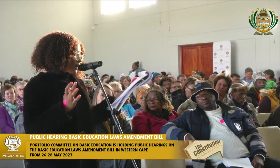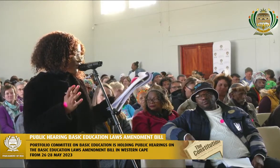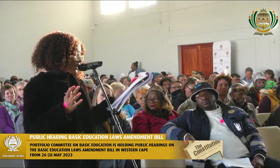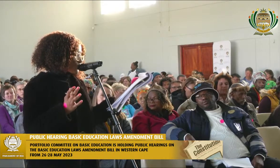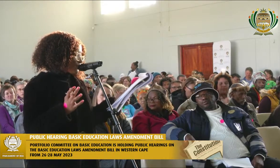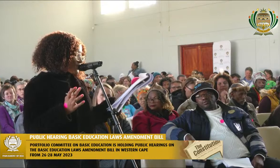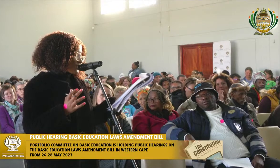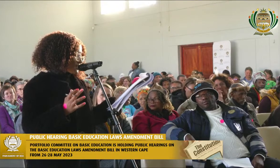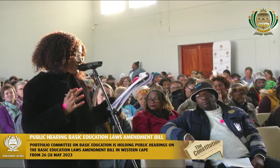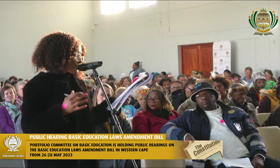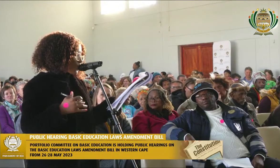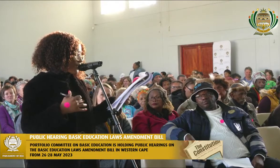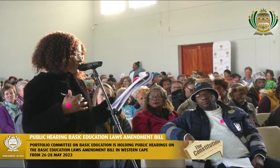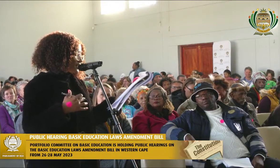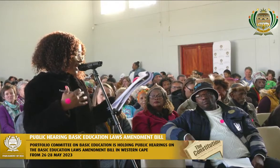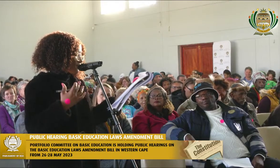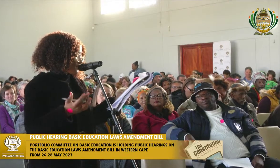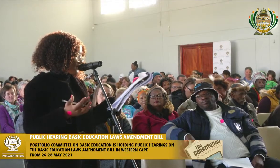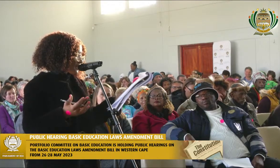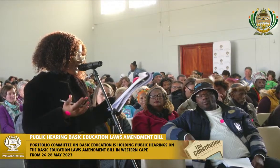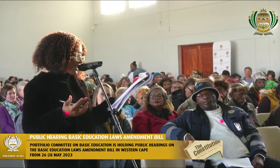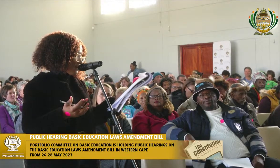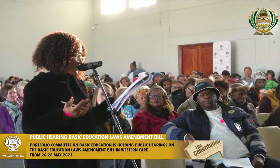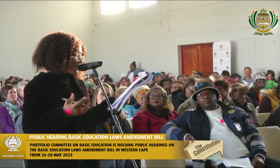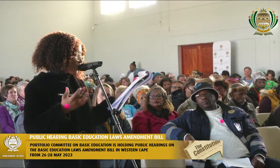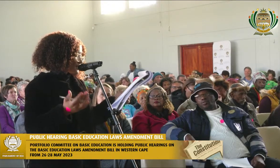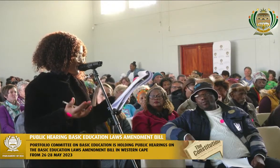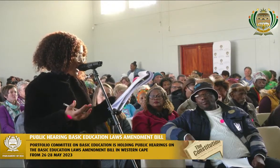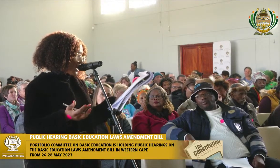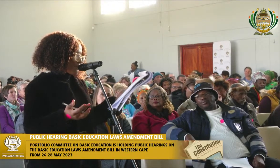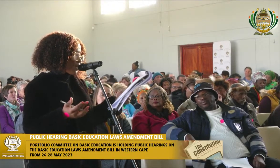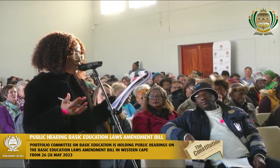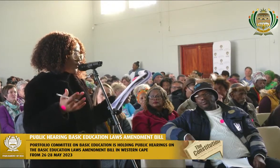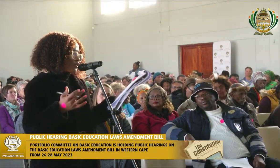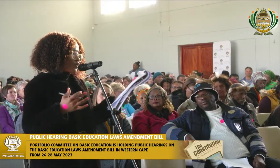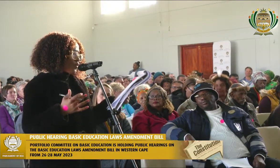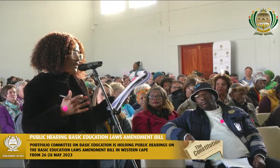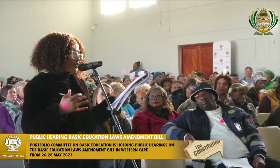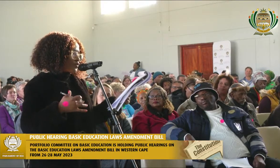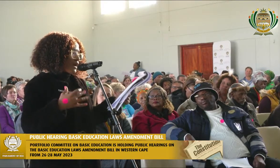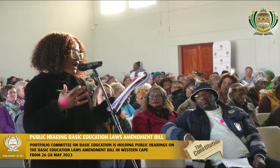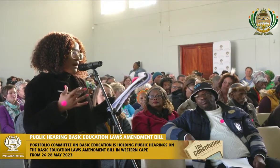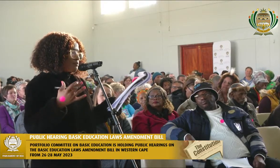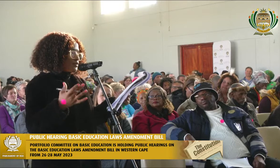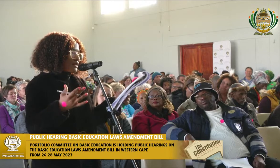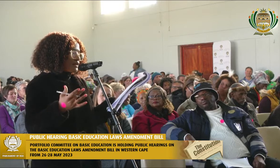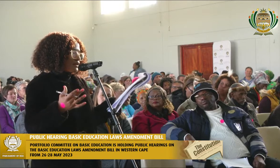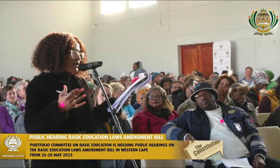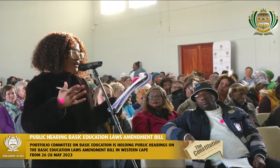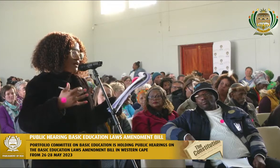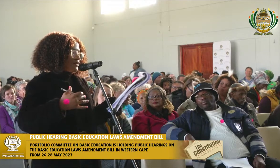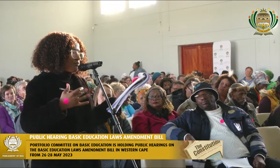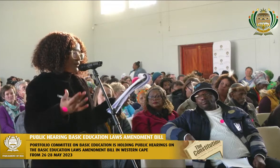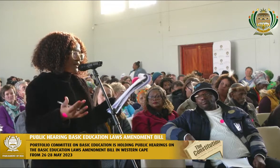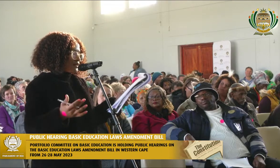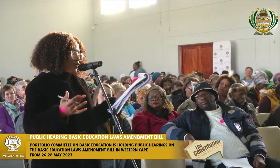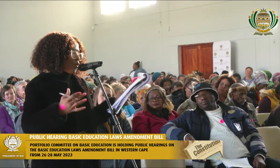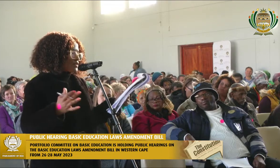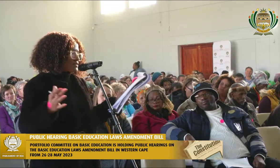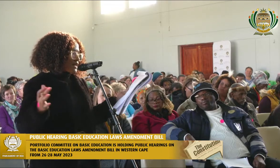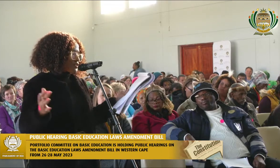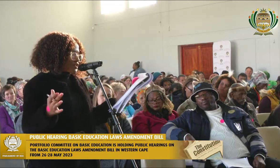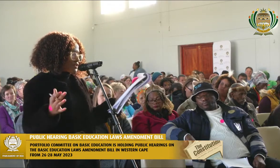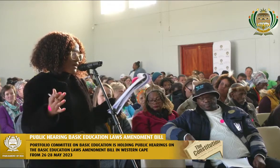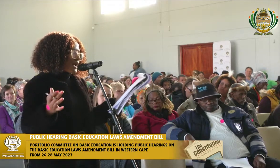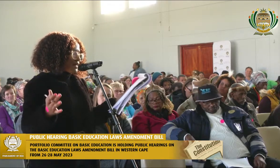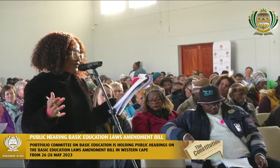But what I would like to mention is that we wish that everything can happen on time, not only to come bring the bill